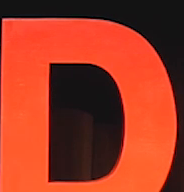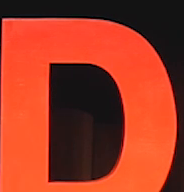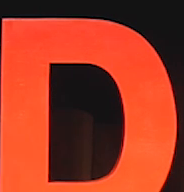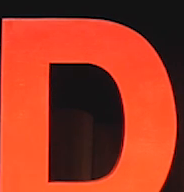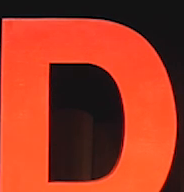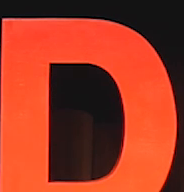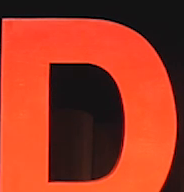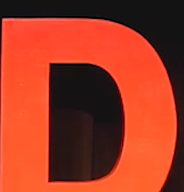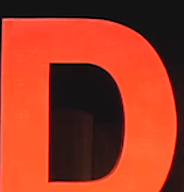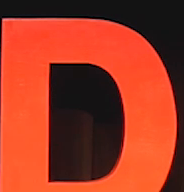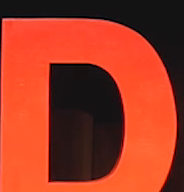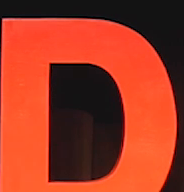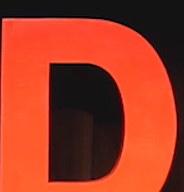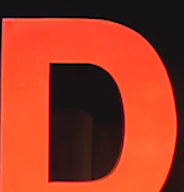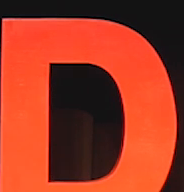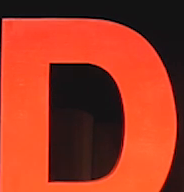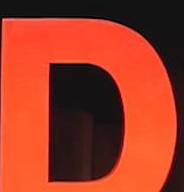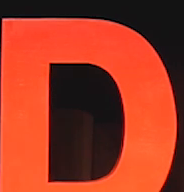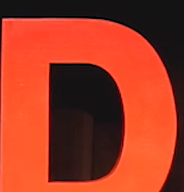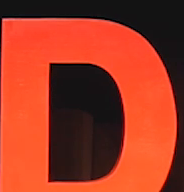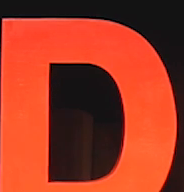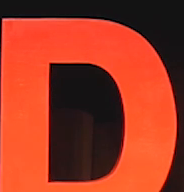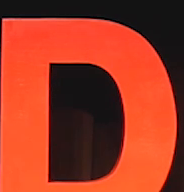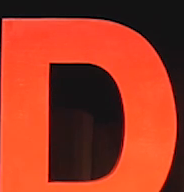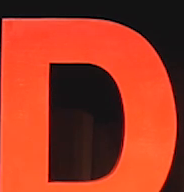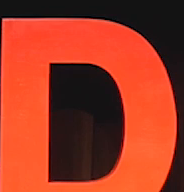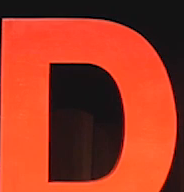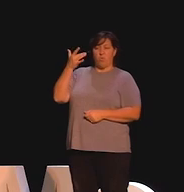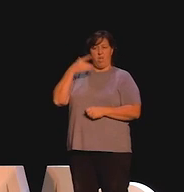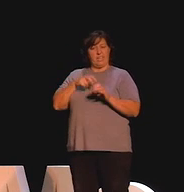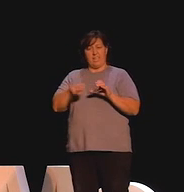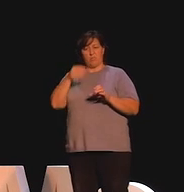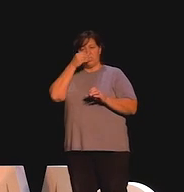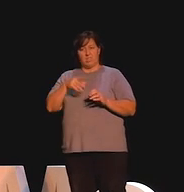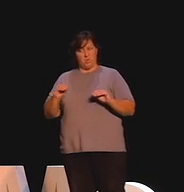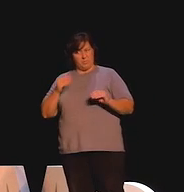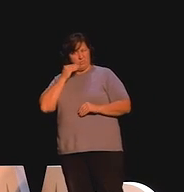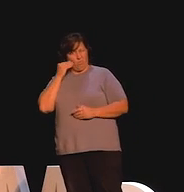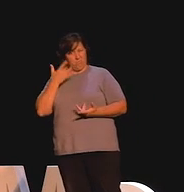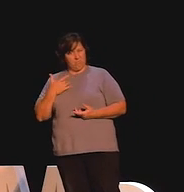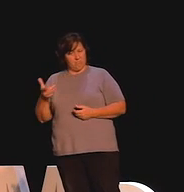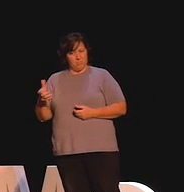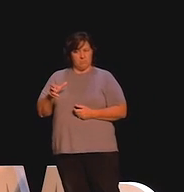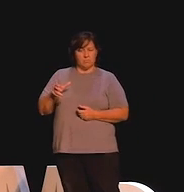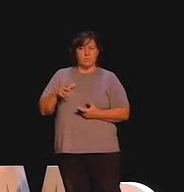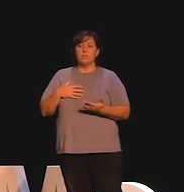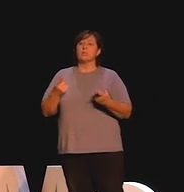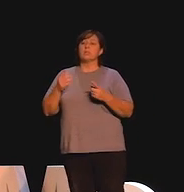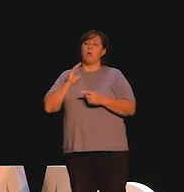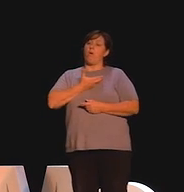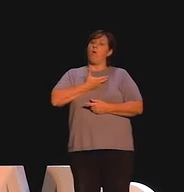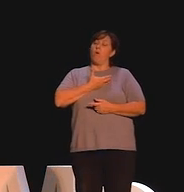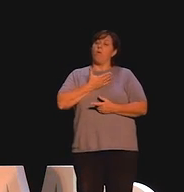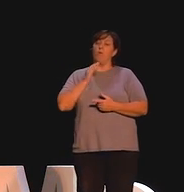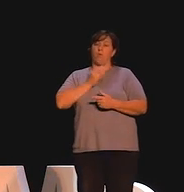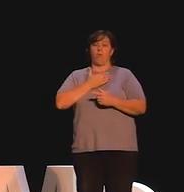the thermostat when you're not there, like in the wintertime, because your couch doesn't care. You know, one of the things that our utility recommends is to